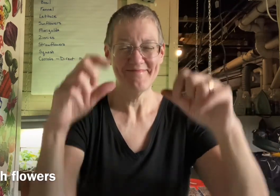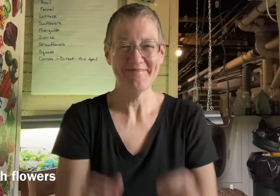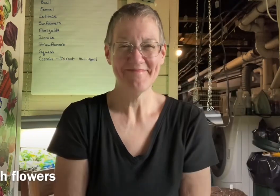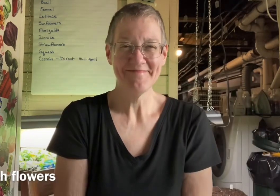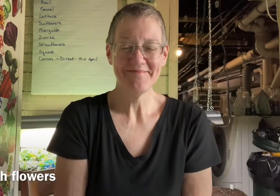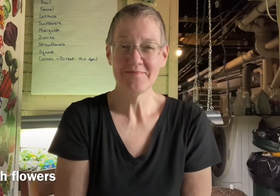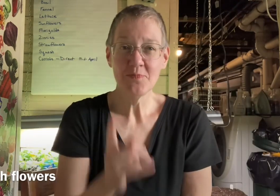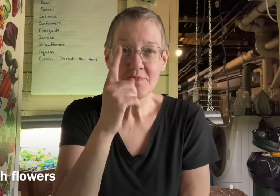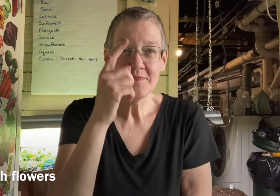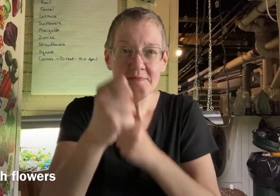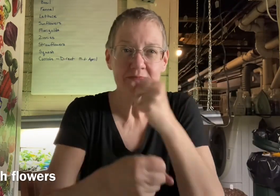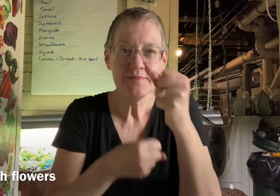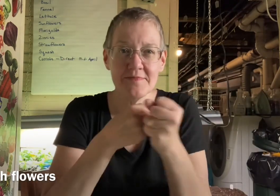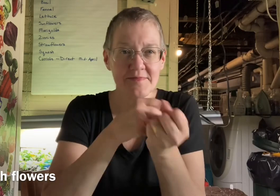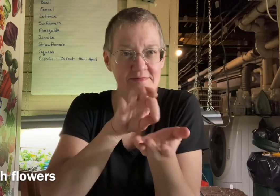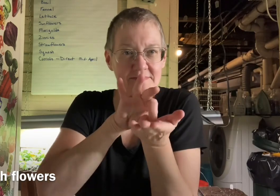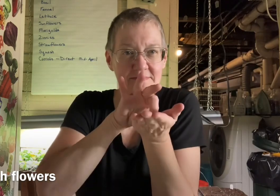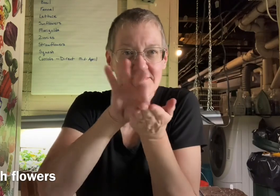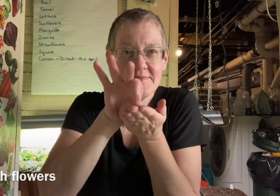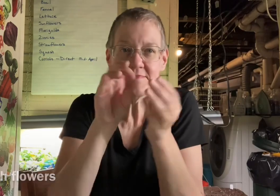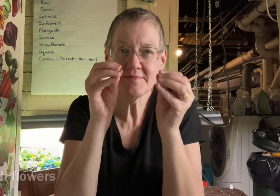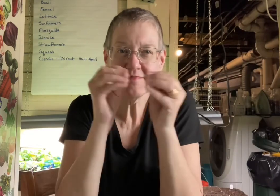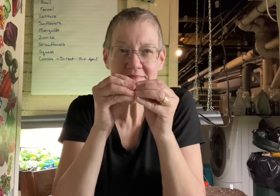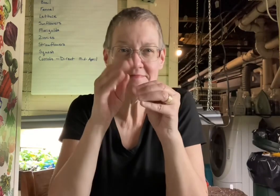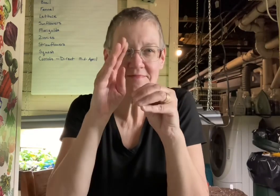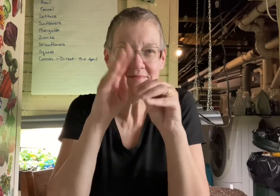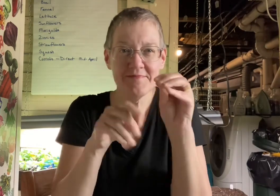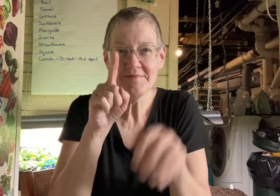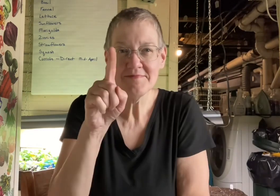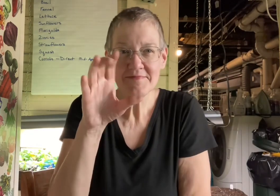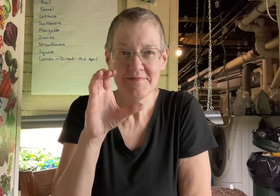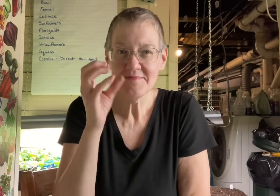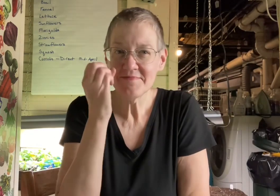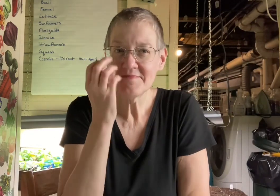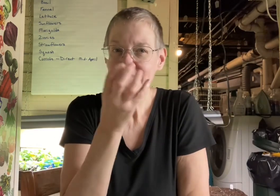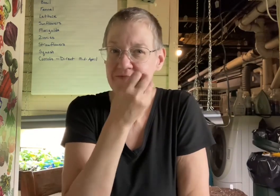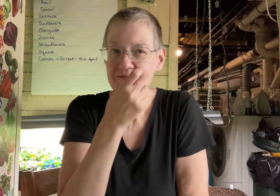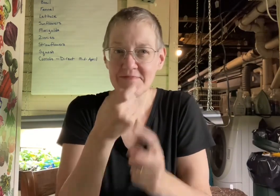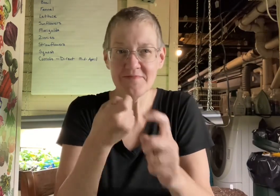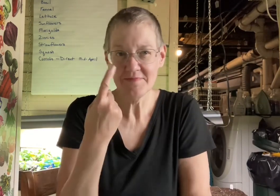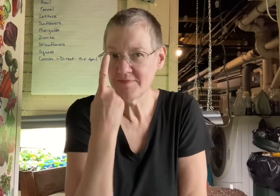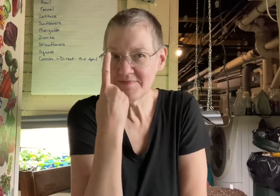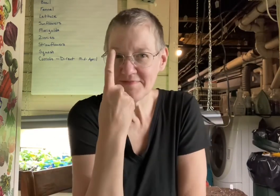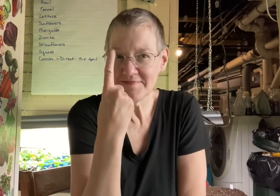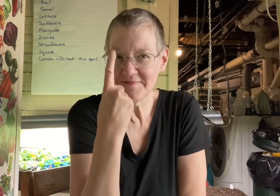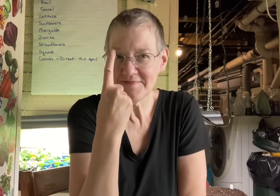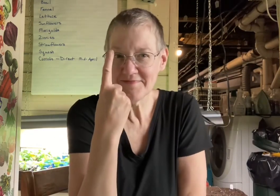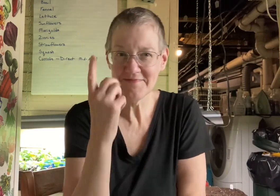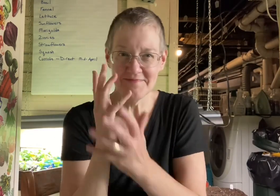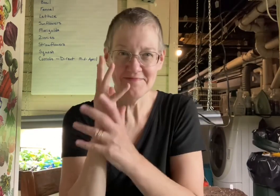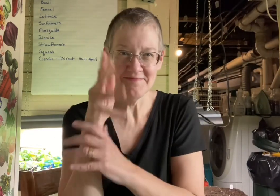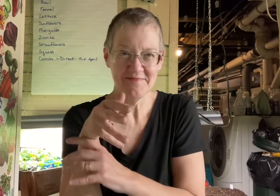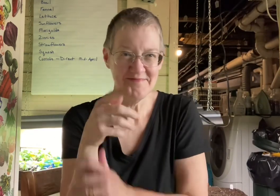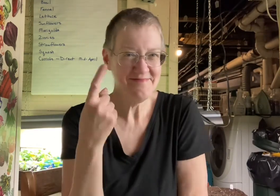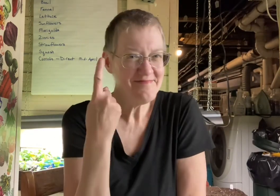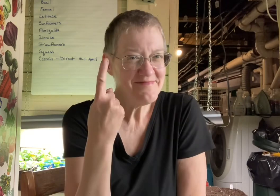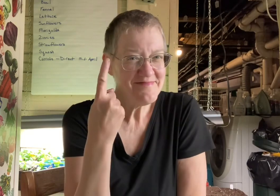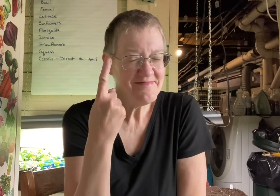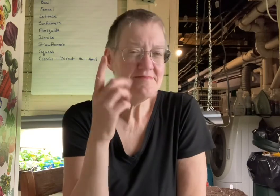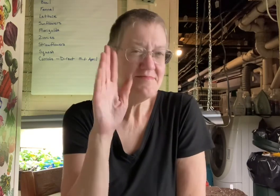inch blossoms. One year I counted more than 100 flowers from one plant